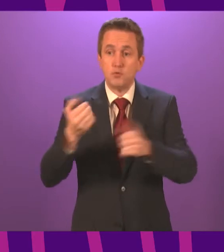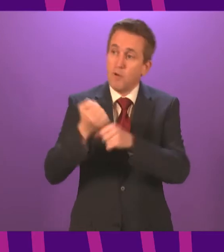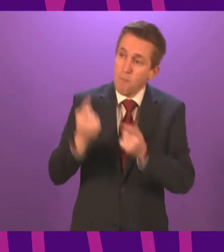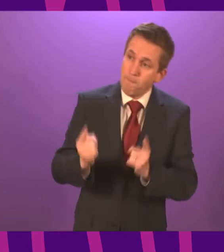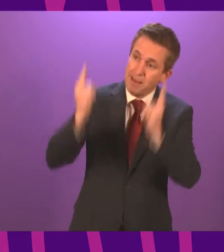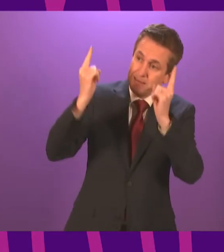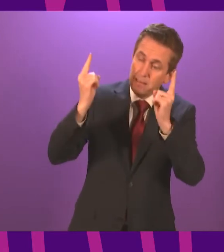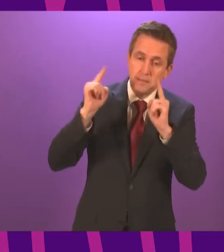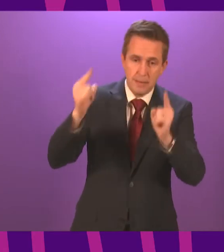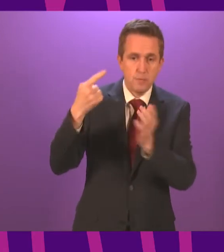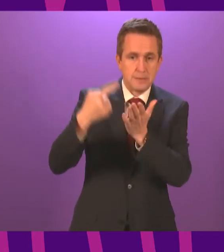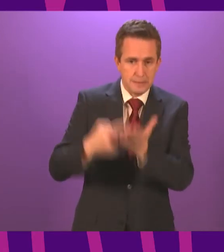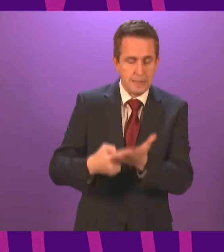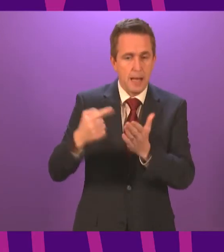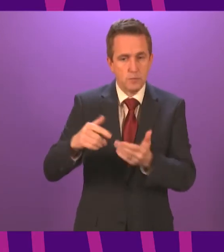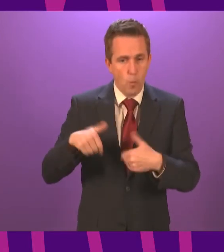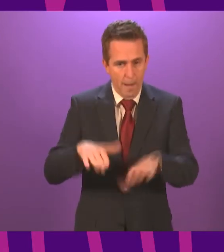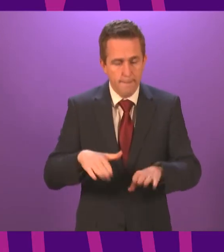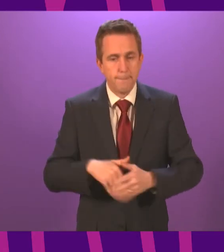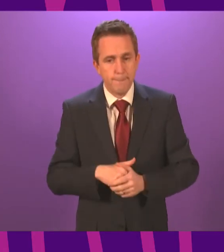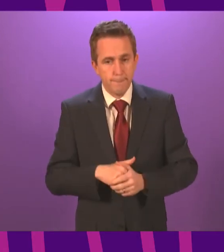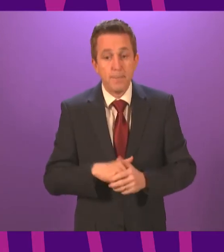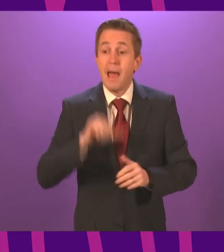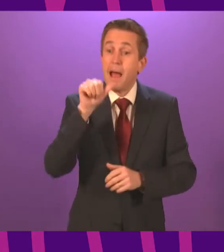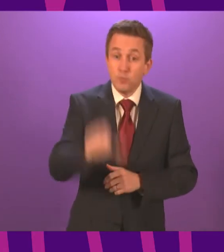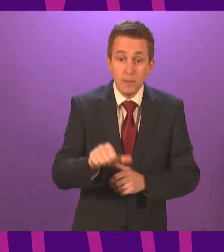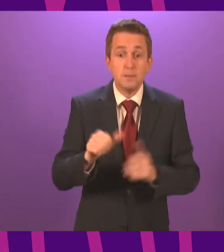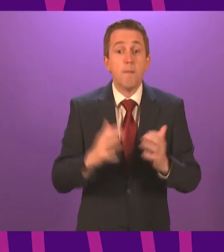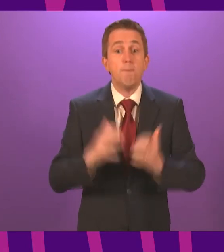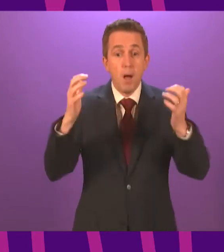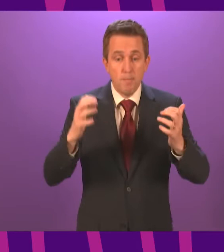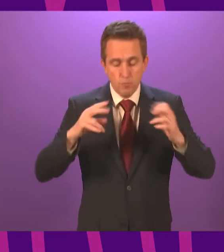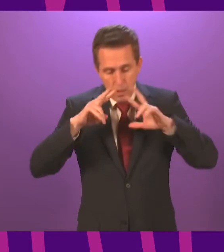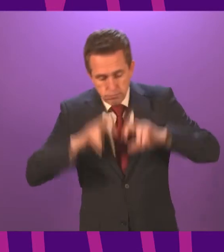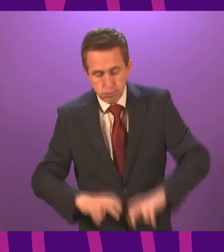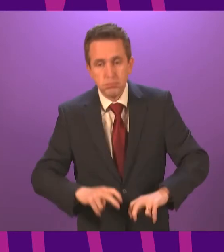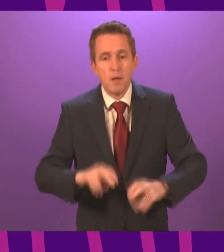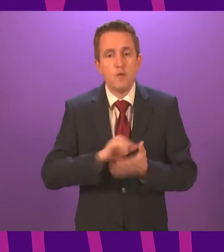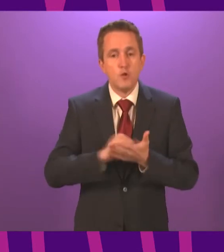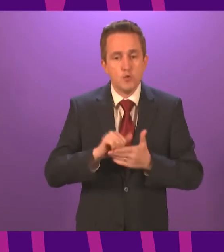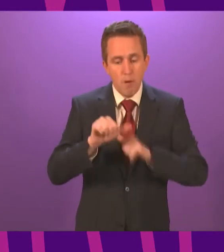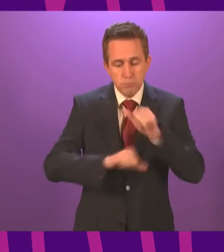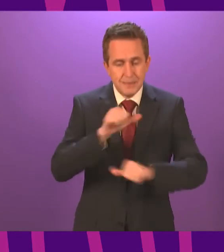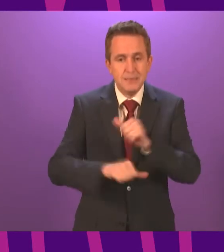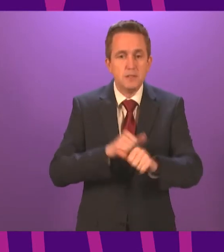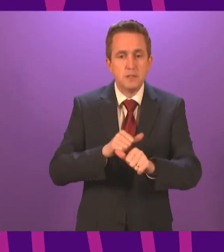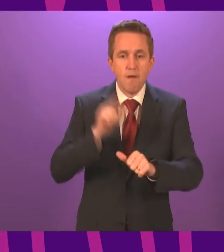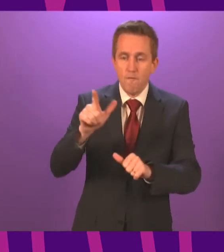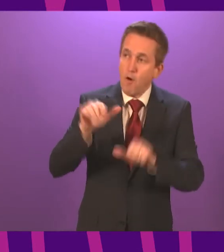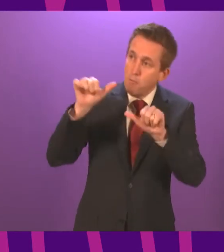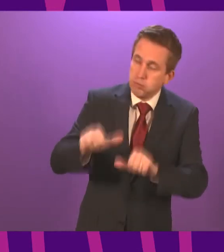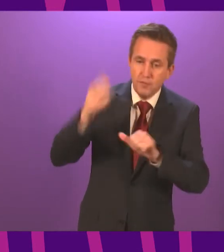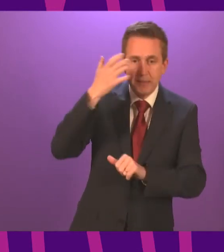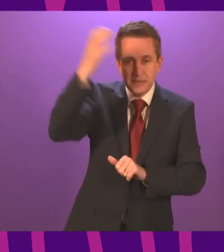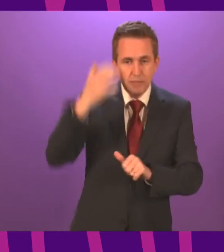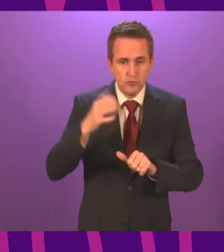regulations as proposed. The Parliament will then have an opportunity to scrutinise these regulations through the usual procedures for statutory instruments. I hope